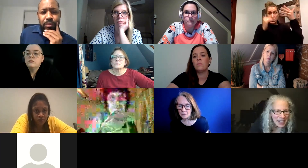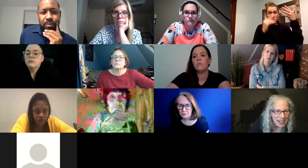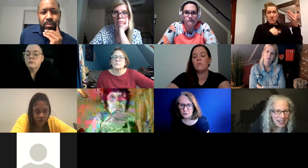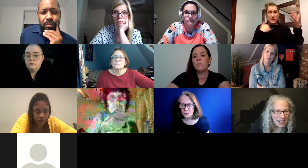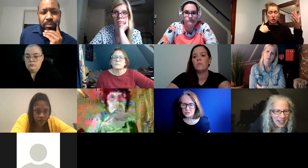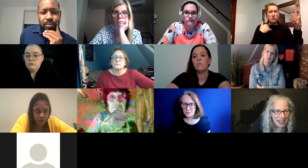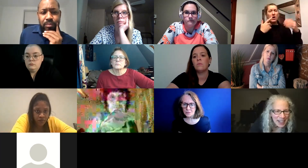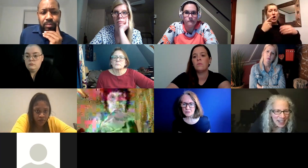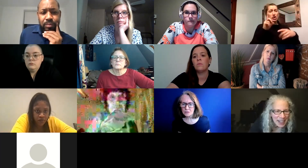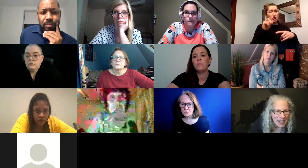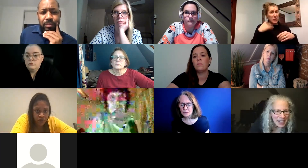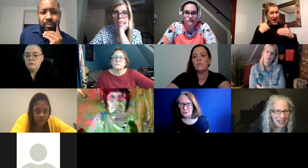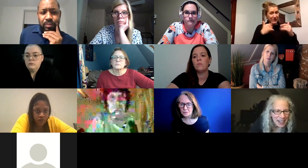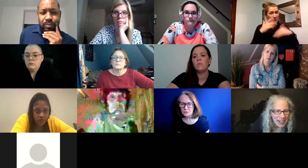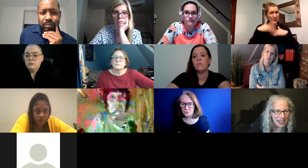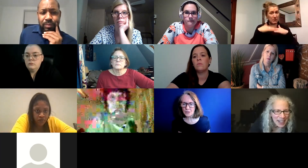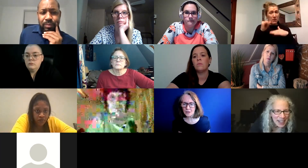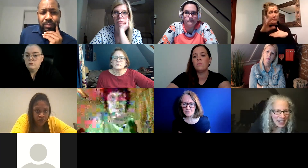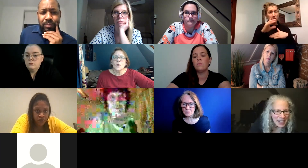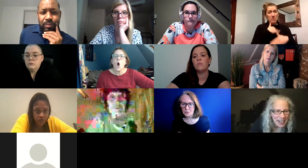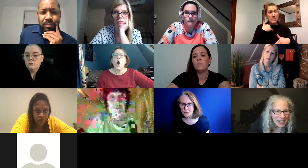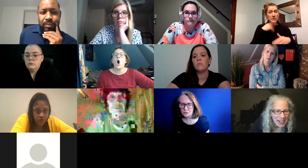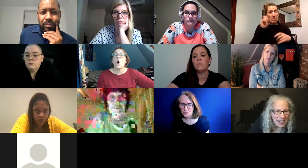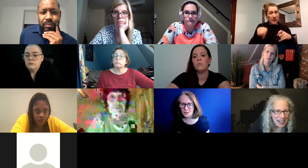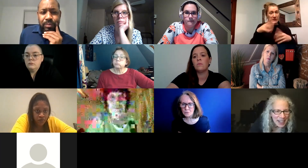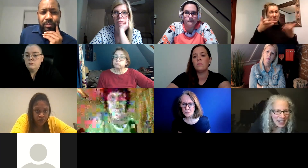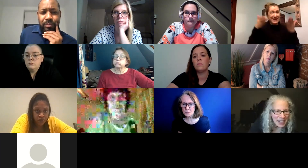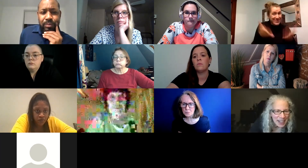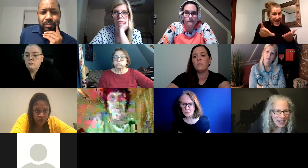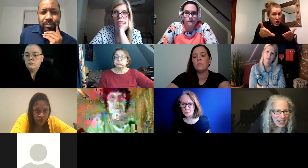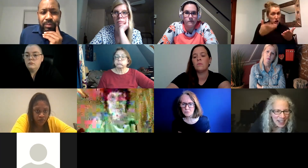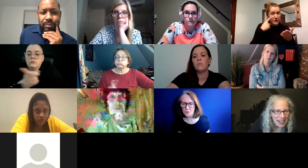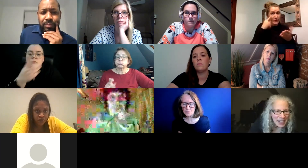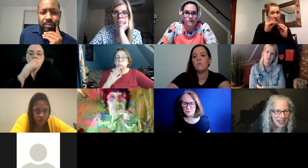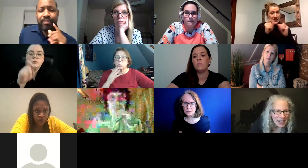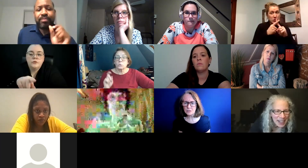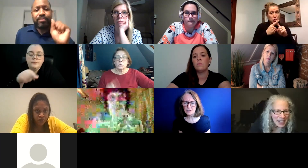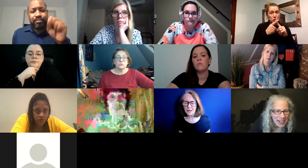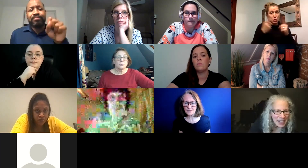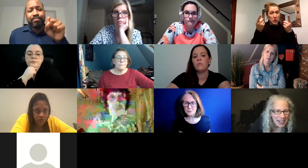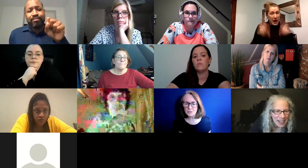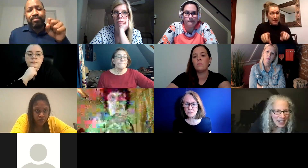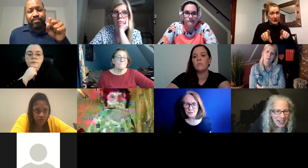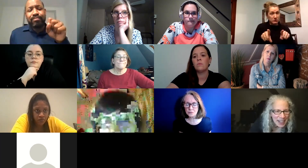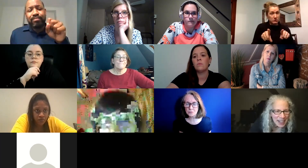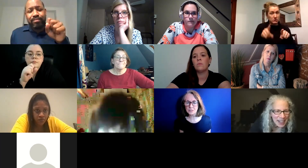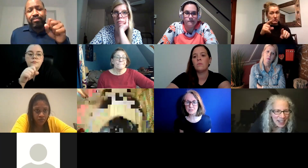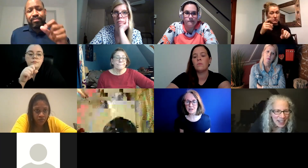For Ernest, I'm asking you, so we have the members, do we have a minimum number of members that have to be there for a meeting to actually